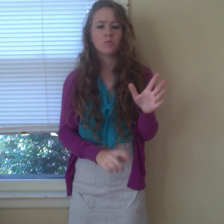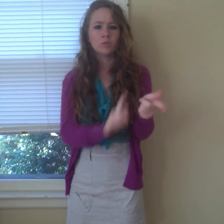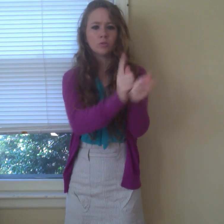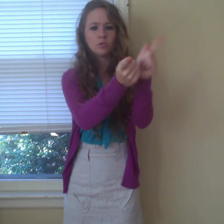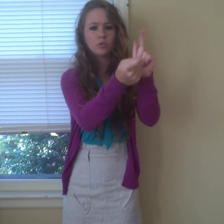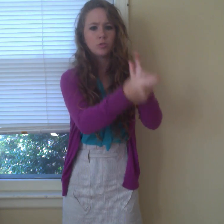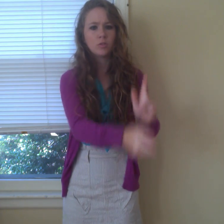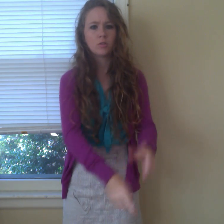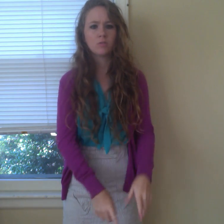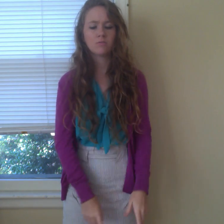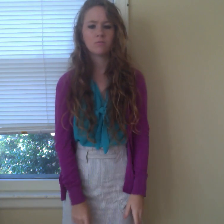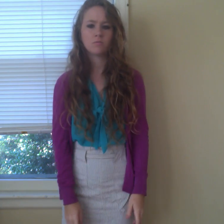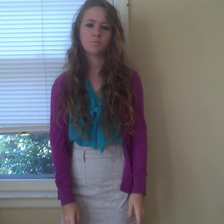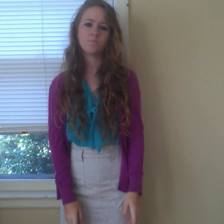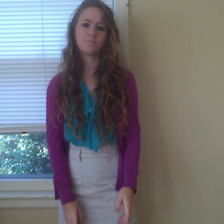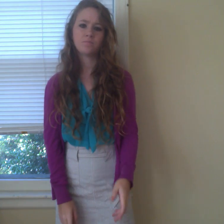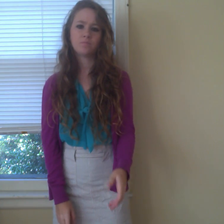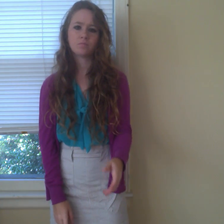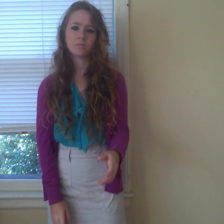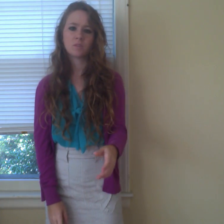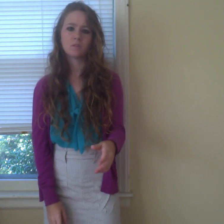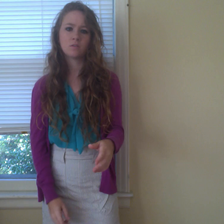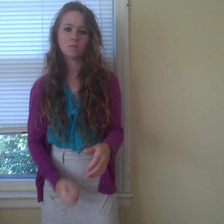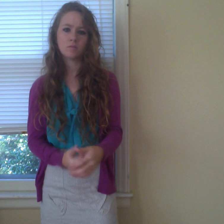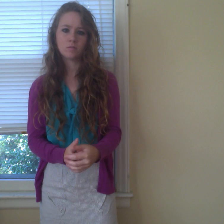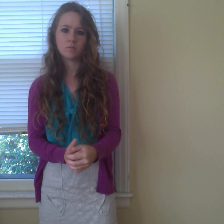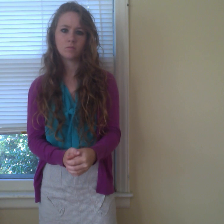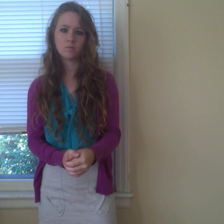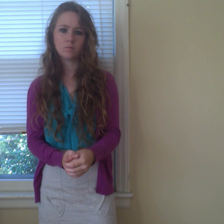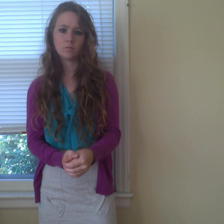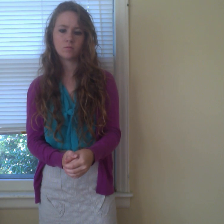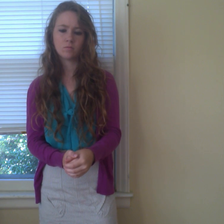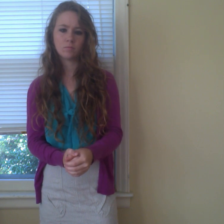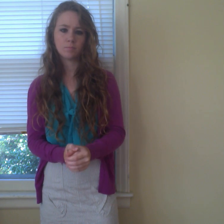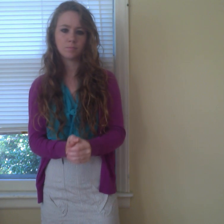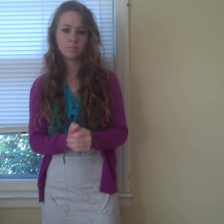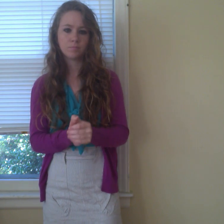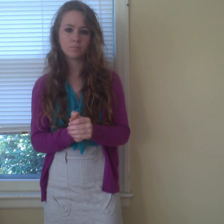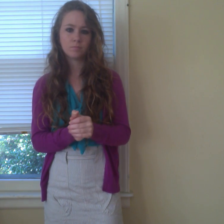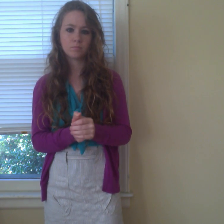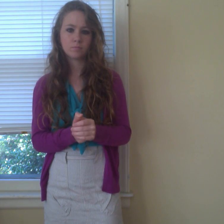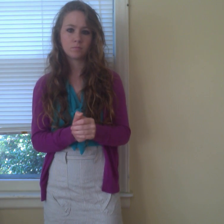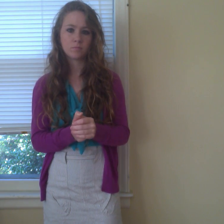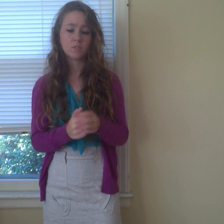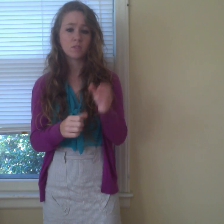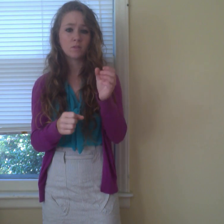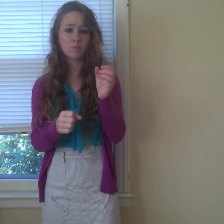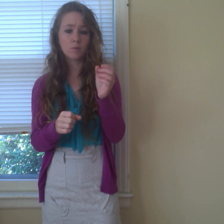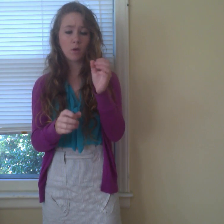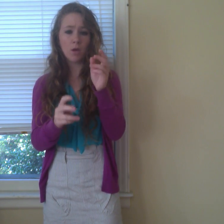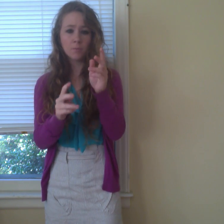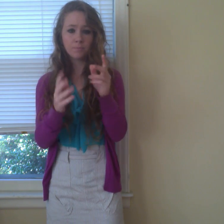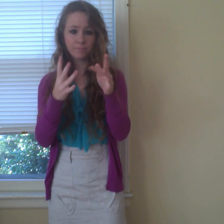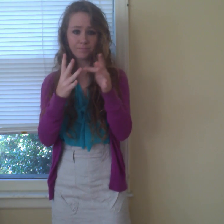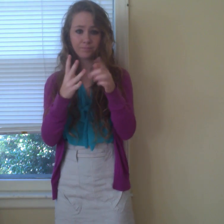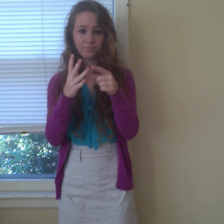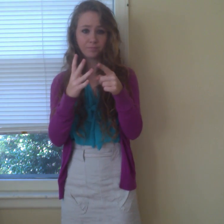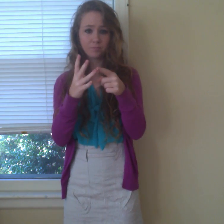like a vacuum where something rushes in to fill it. These calculating anarchists work to break down the existing government with rioting, killing, looting,